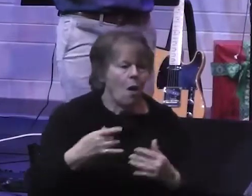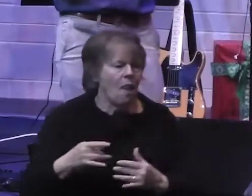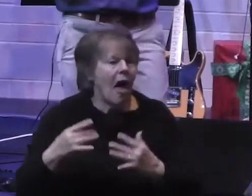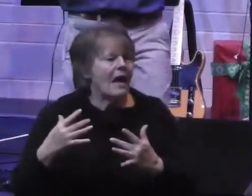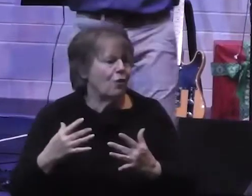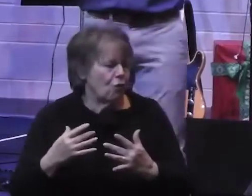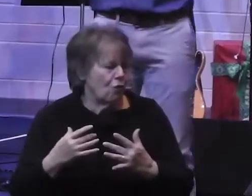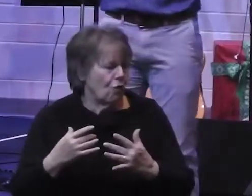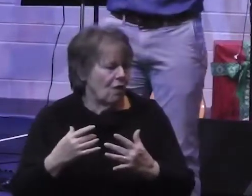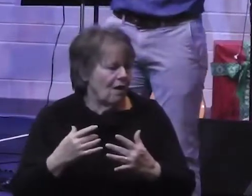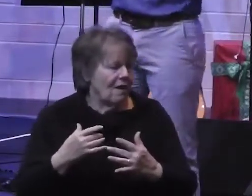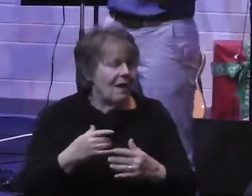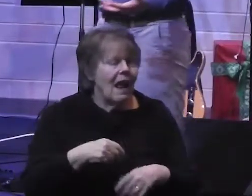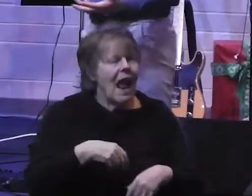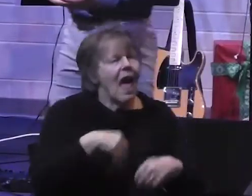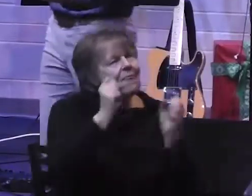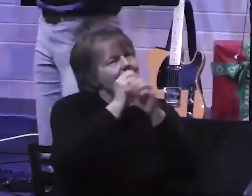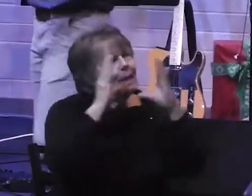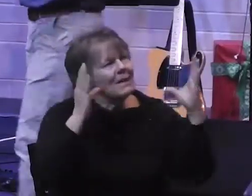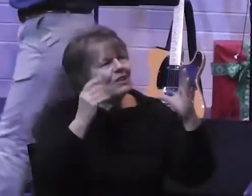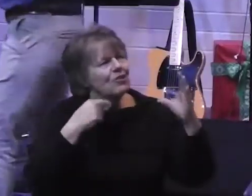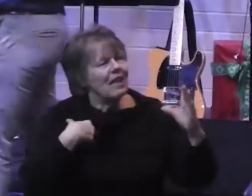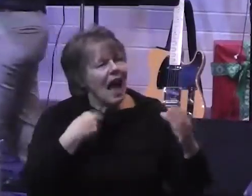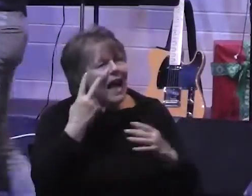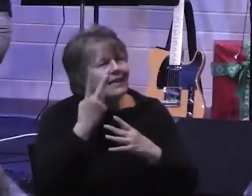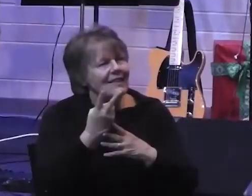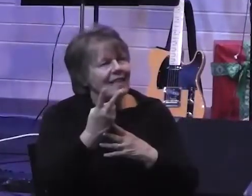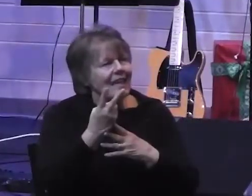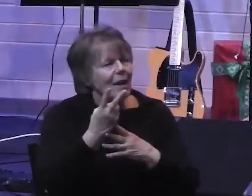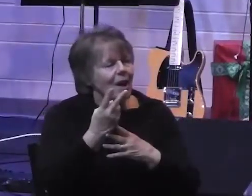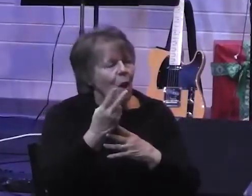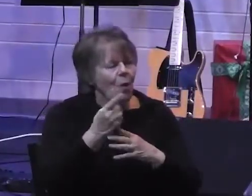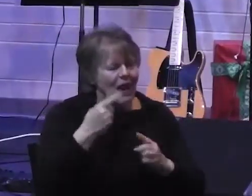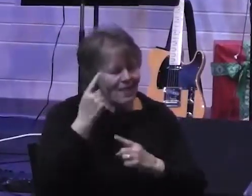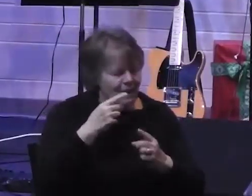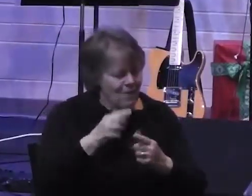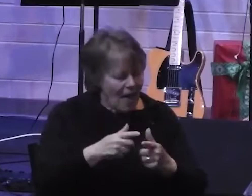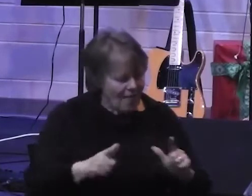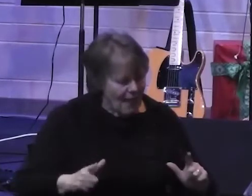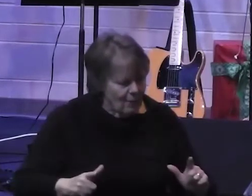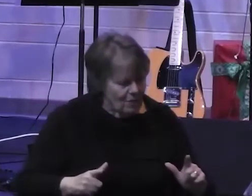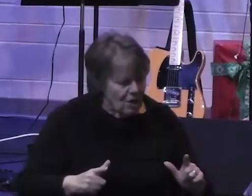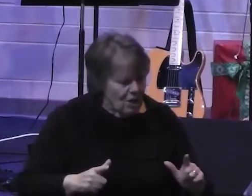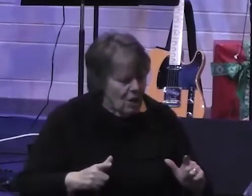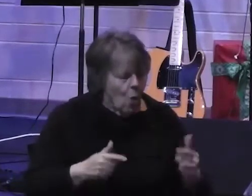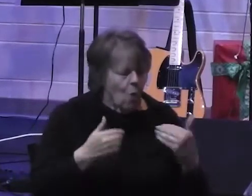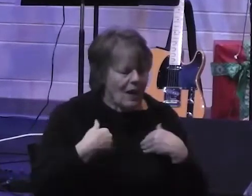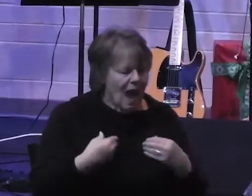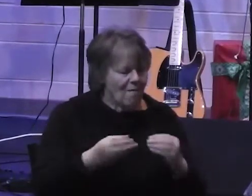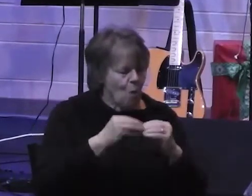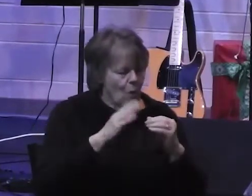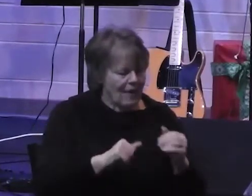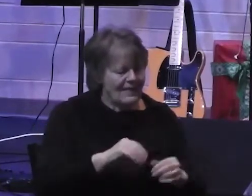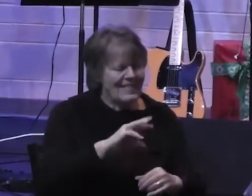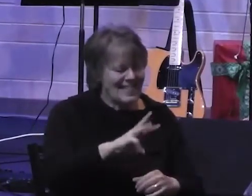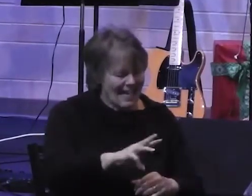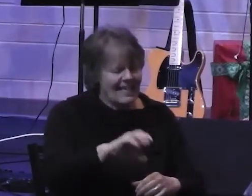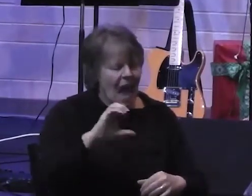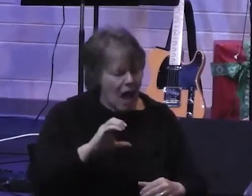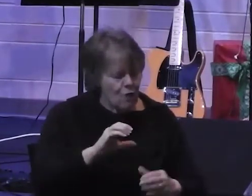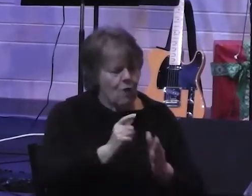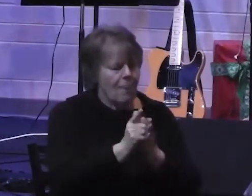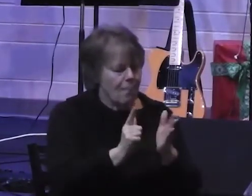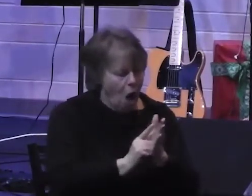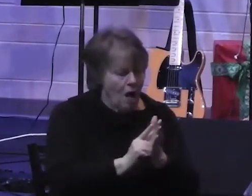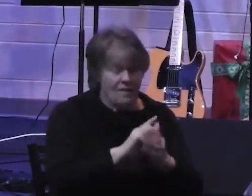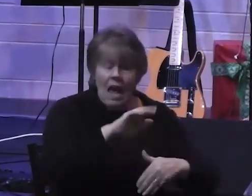the image that I get when I think about that language is it's like we've got 600 plus laws, and all of God's